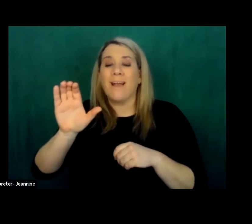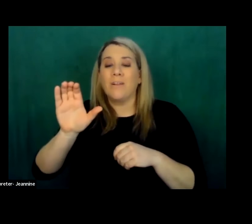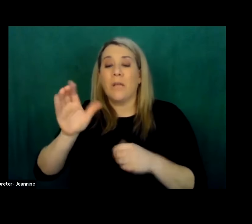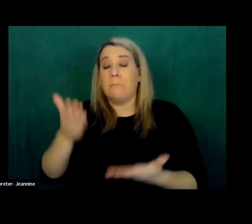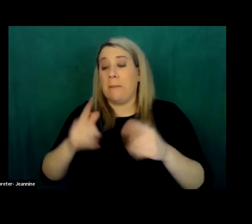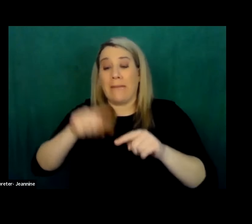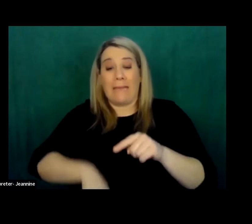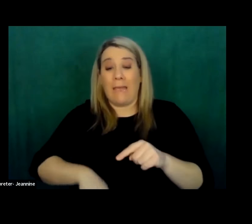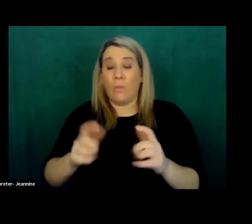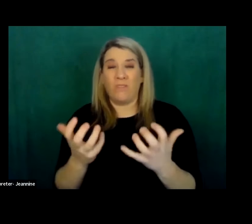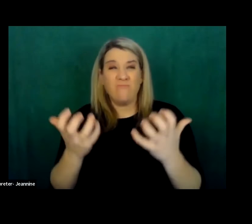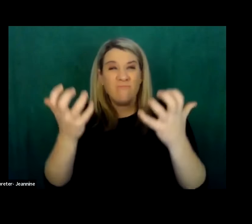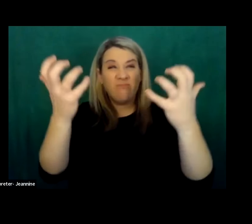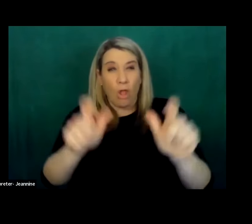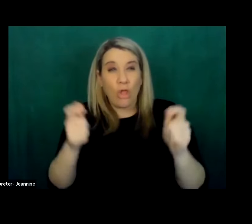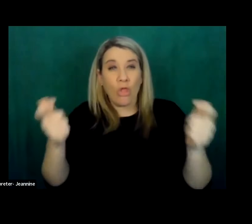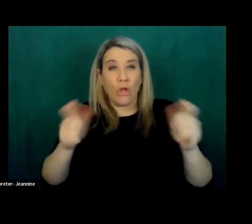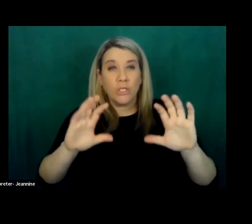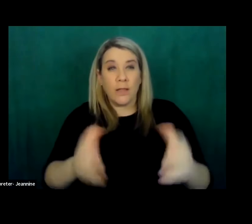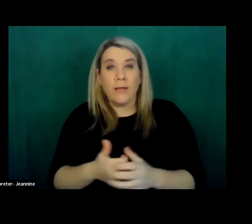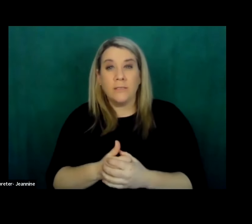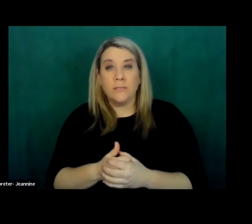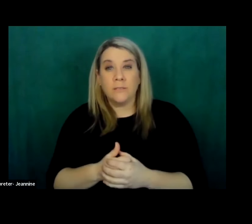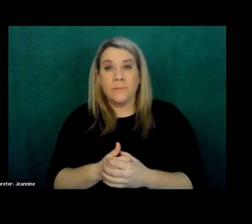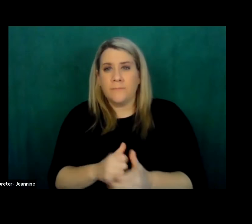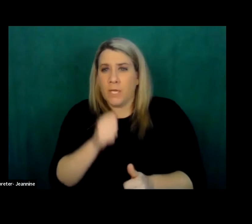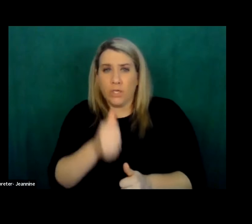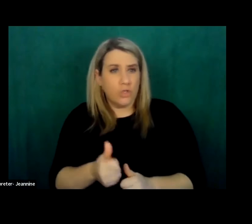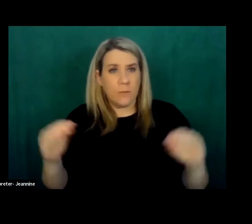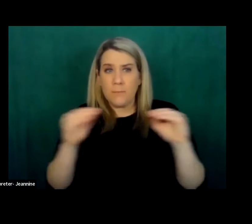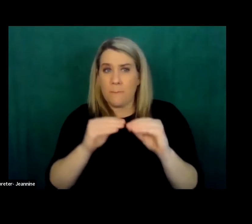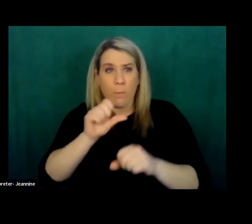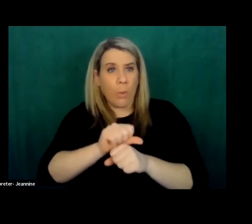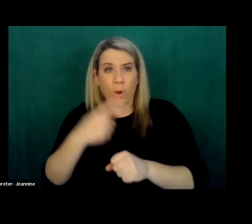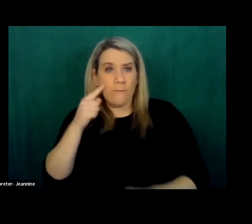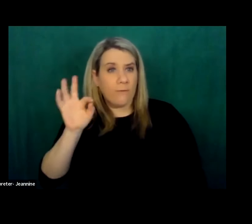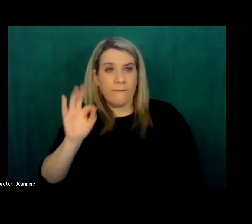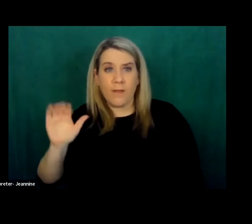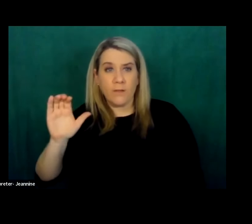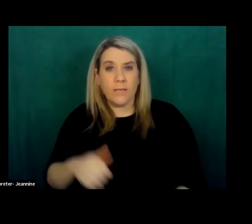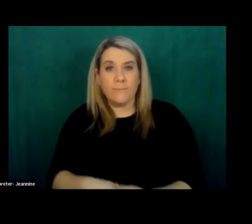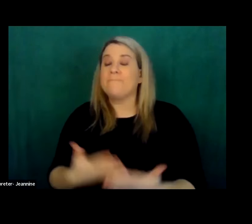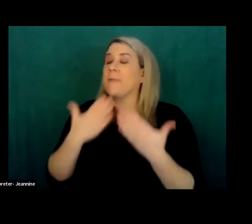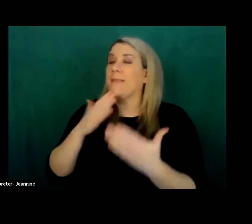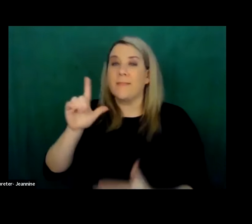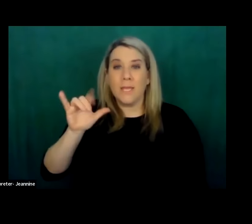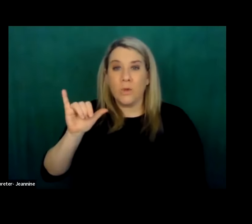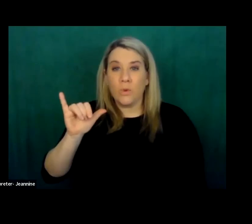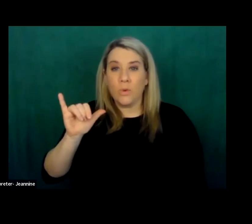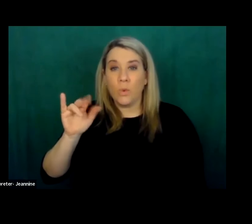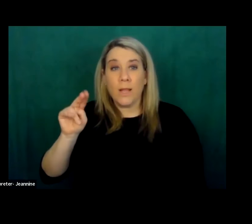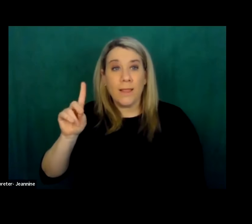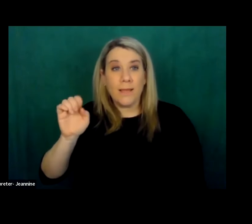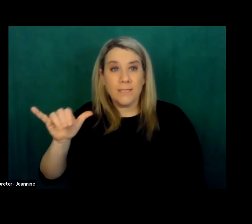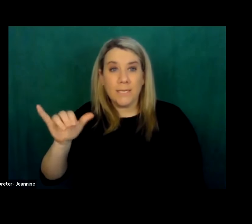lecture sometimes. So shouldn't be any more work on their end. Thanks, Lindsay. Maybe a follow-up to that too. What